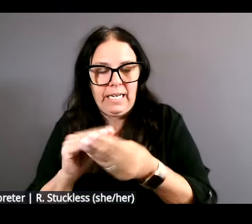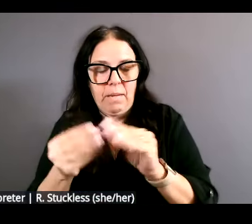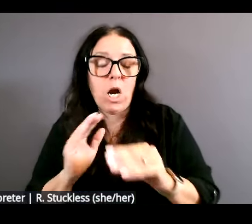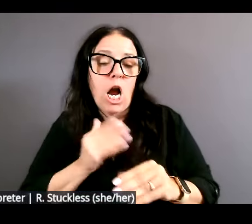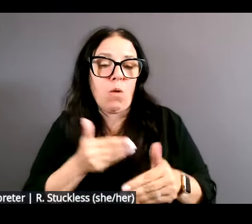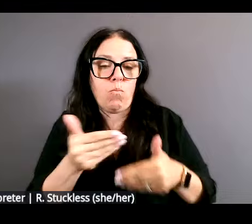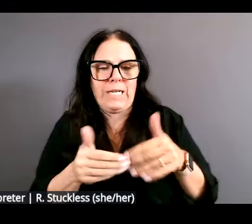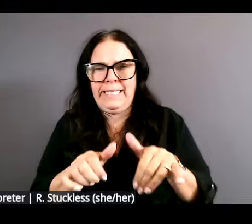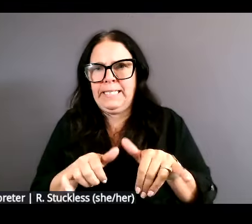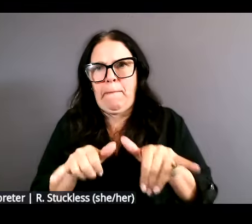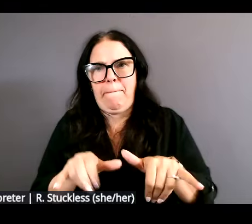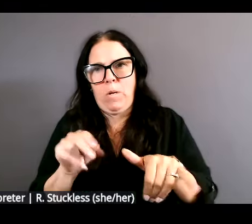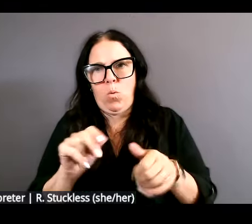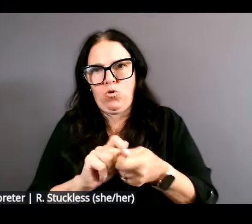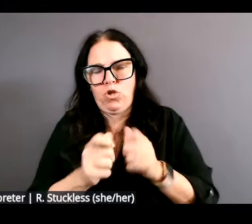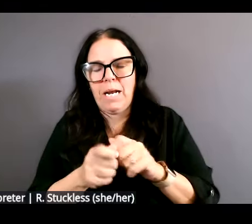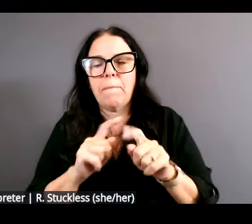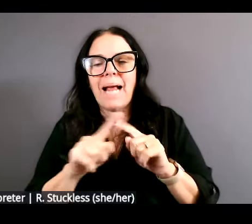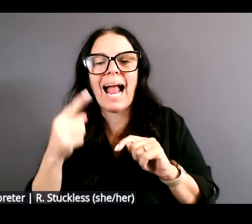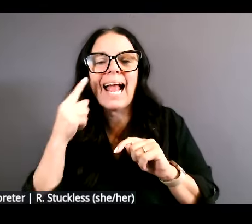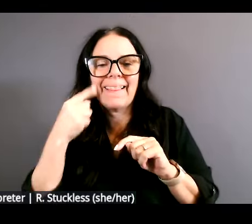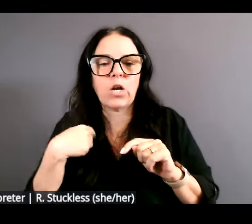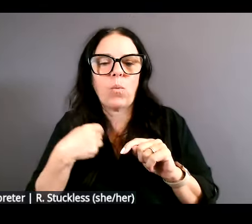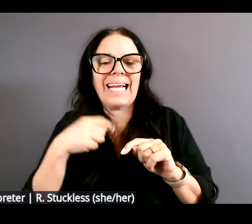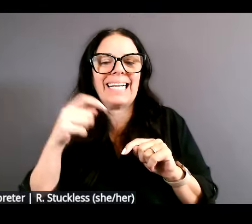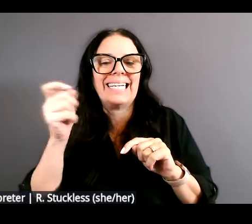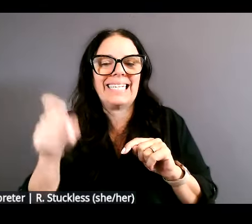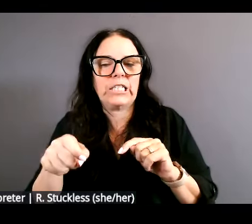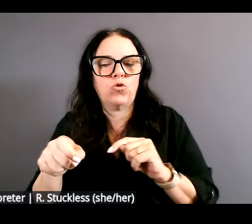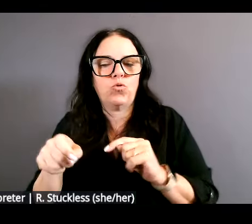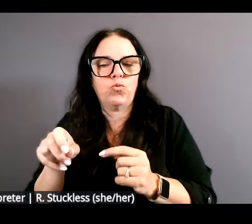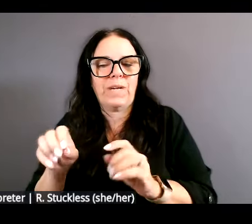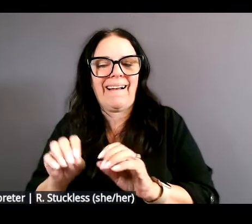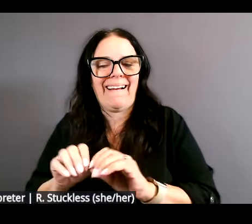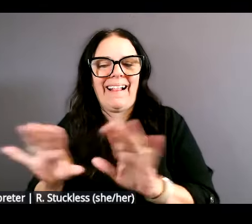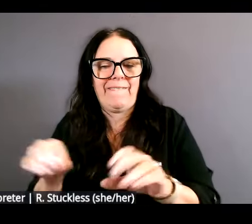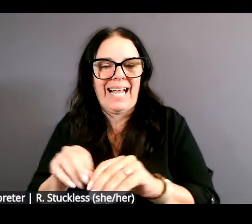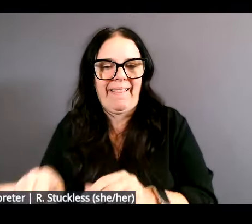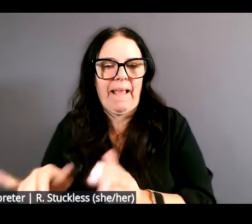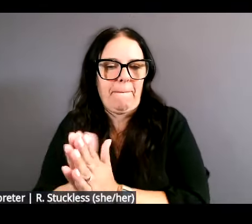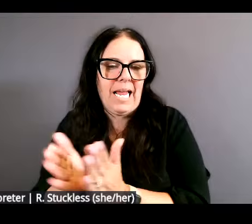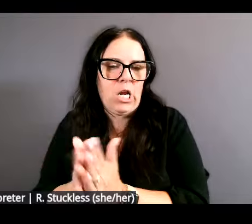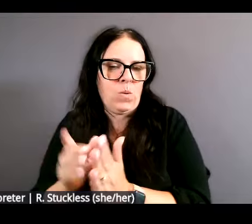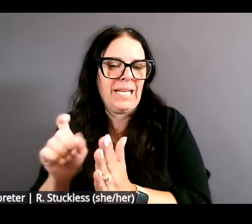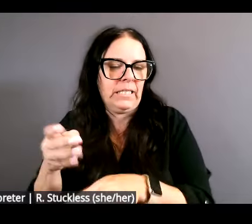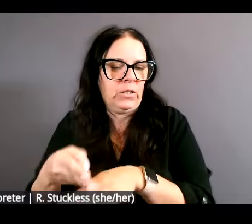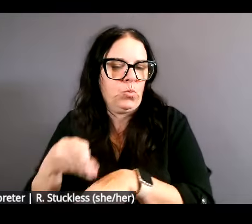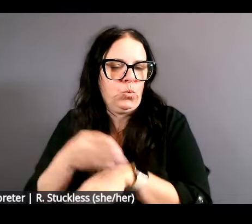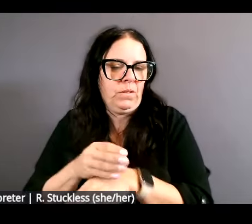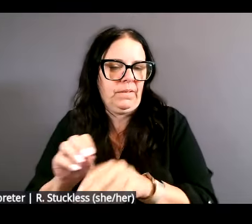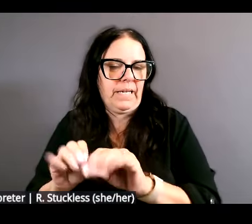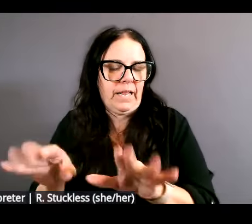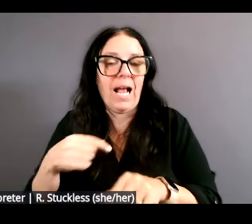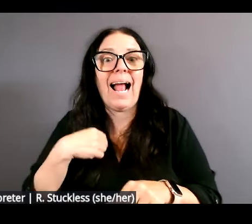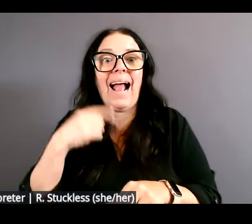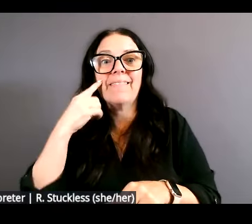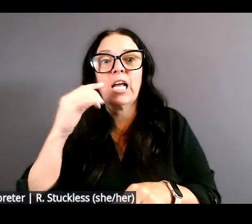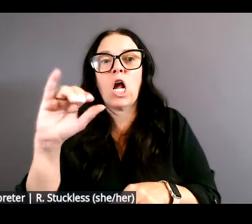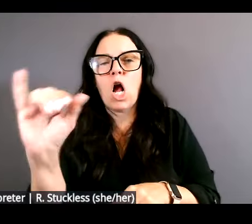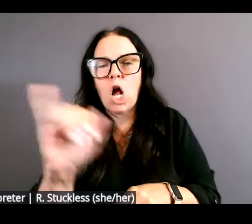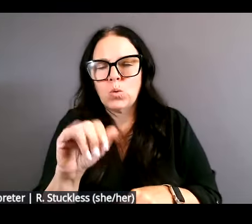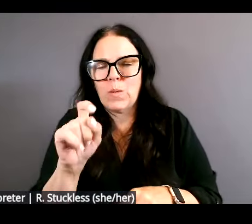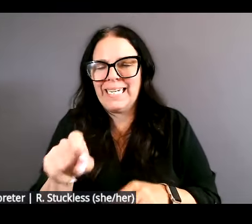think that we need to be a little bit clearer in the manual. And I will say that I do think that this also needs to be further refined,